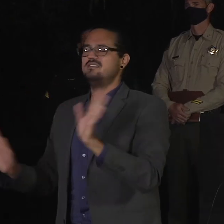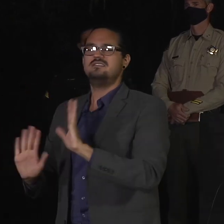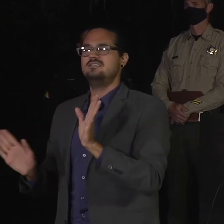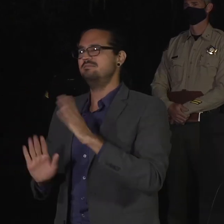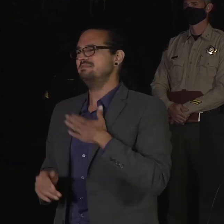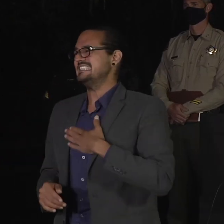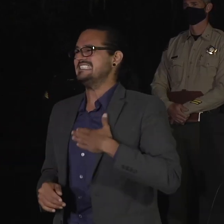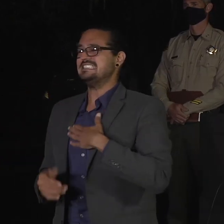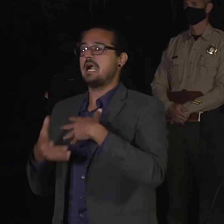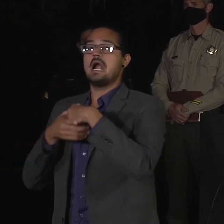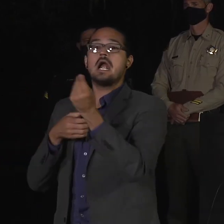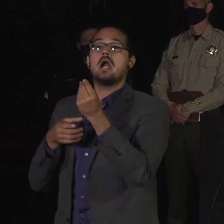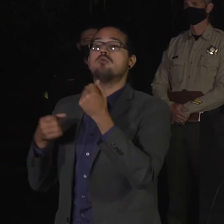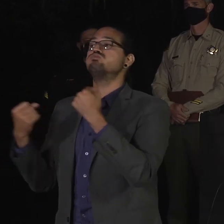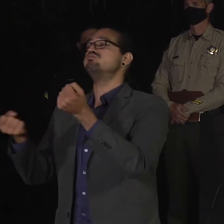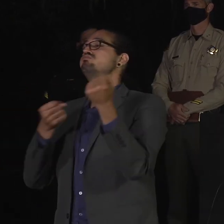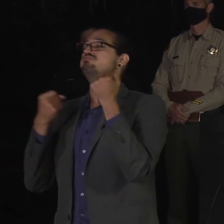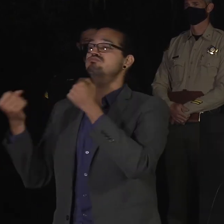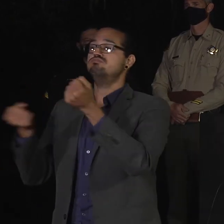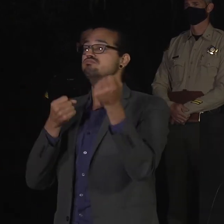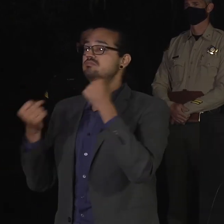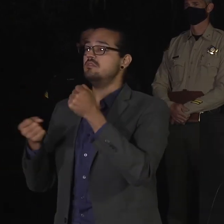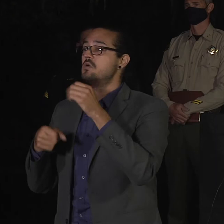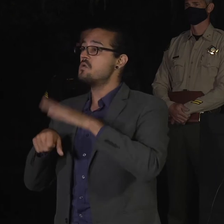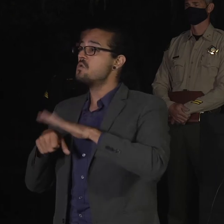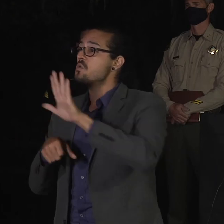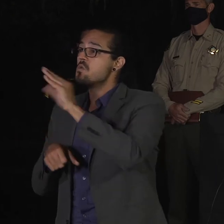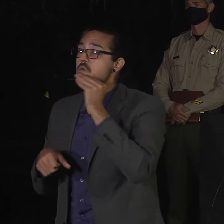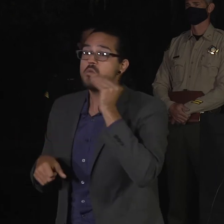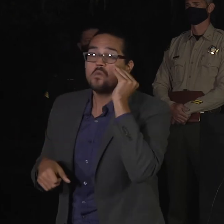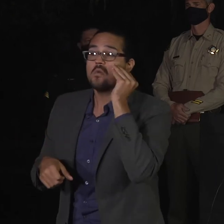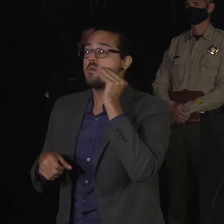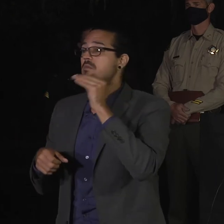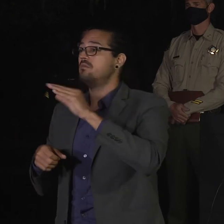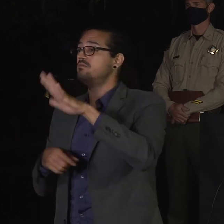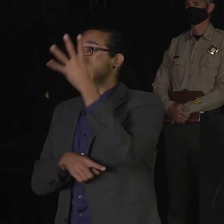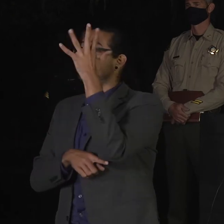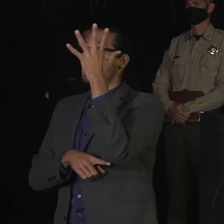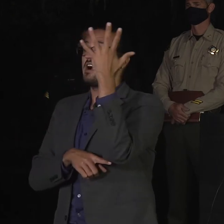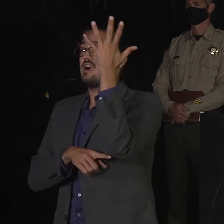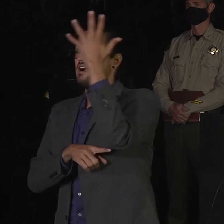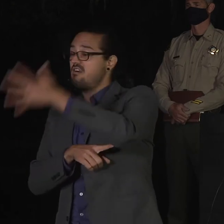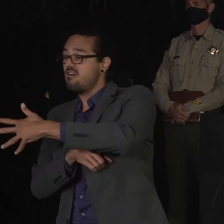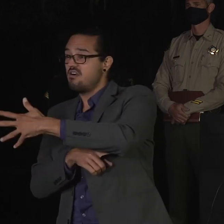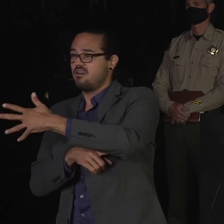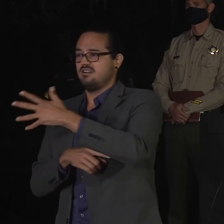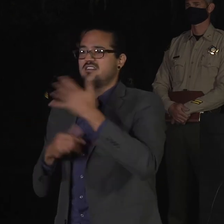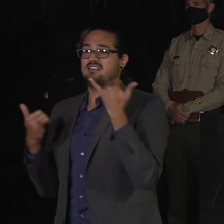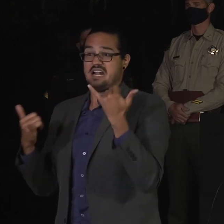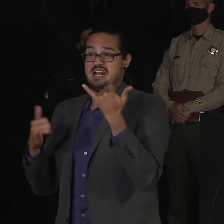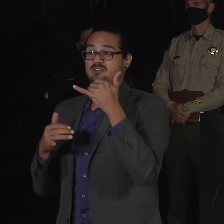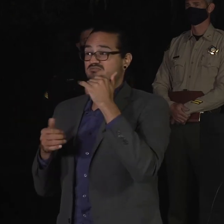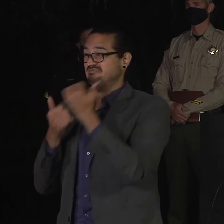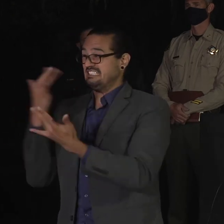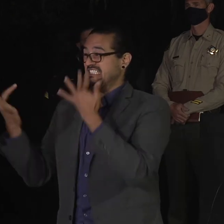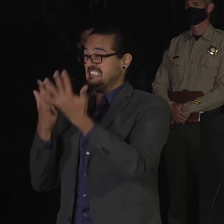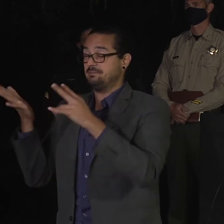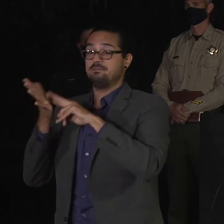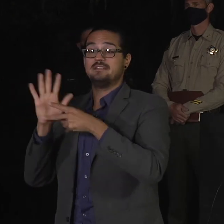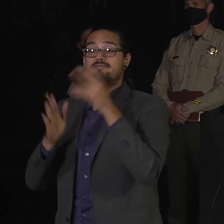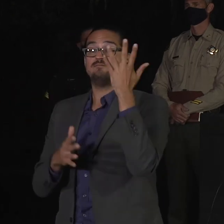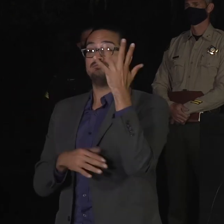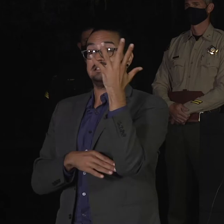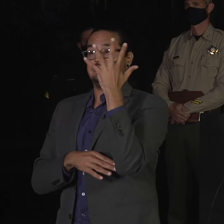about, or if you're around your property that's been damaged by fire. Those trees are weakened due to fire, also due to drought.